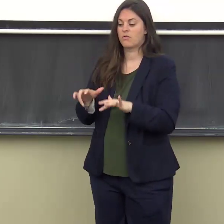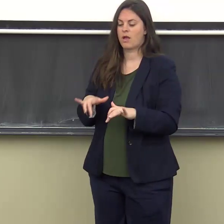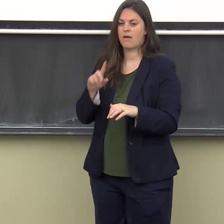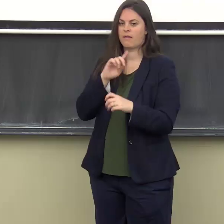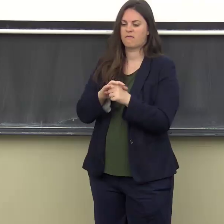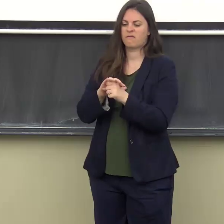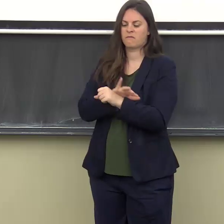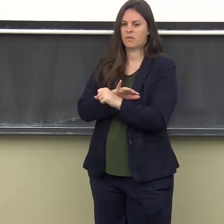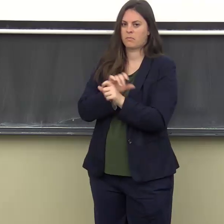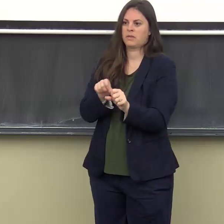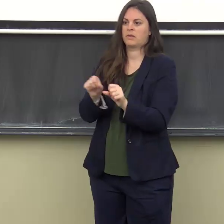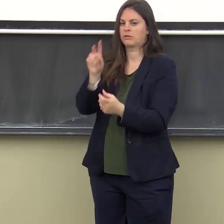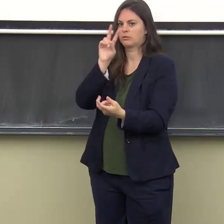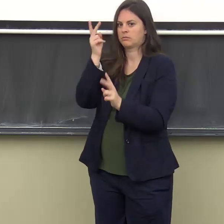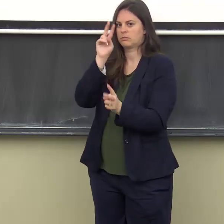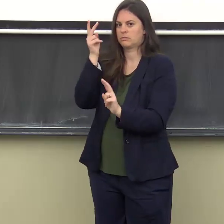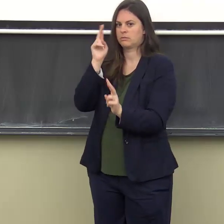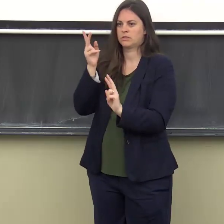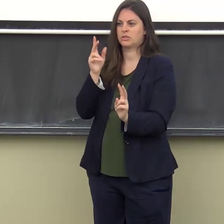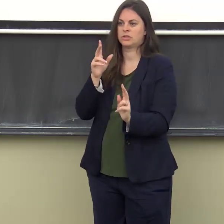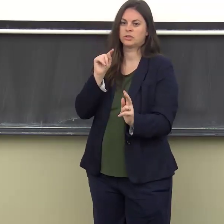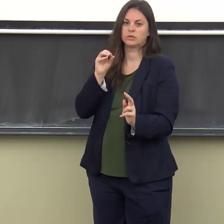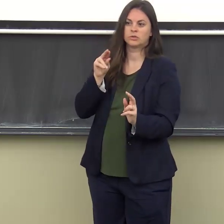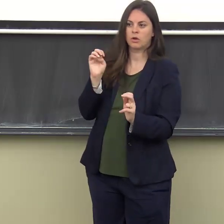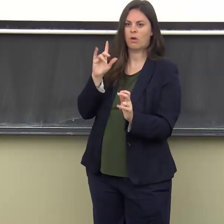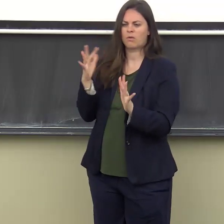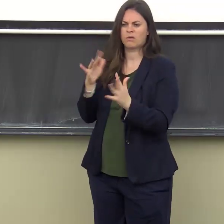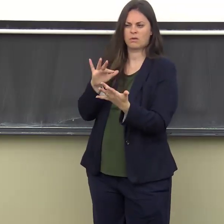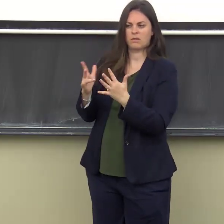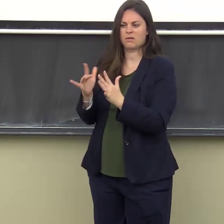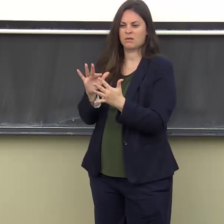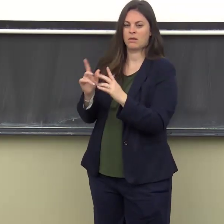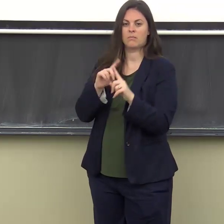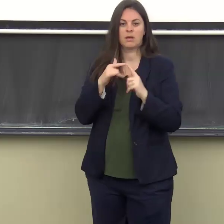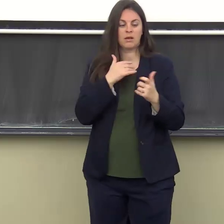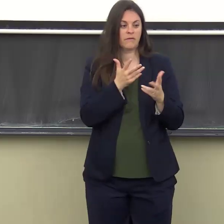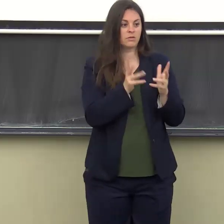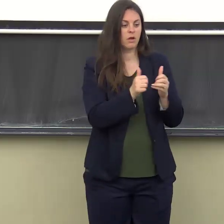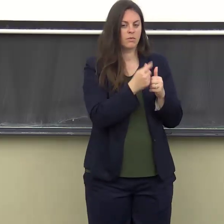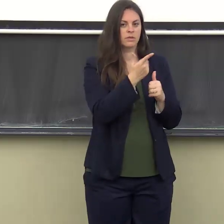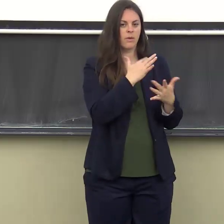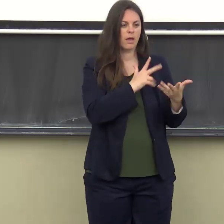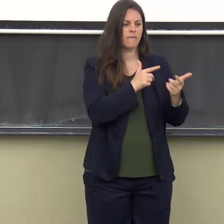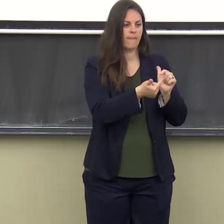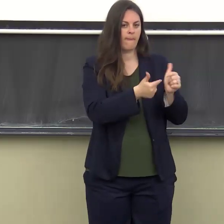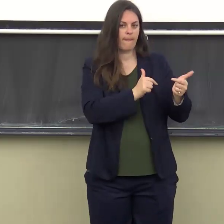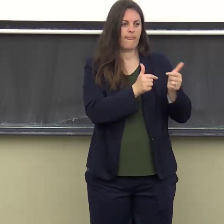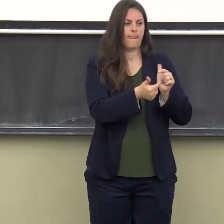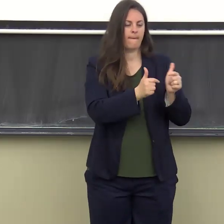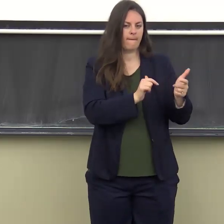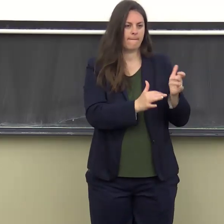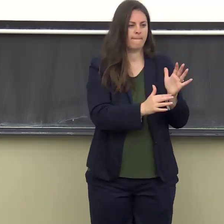misunderstanding, tonally, all over the place, right? But if I talk to someone, there's small iterative back and forth where we can build either a trust,